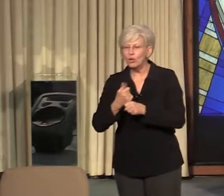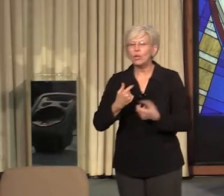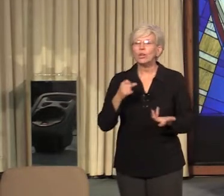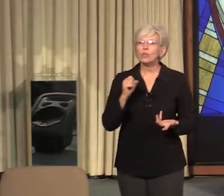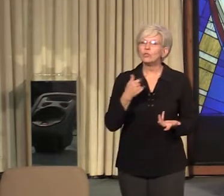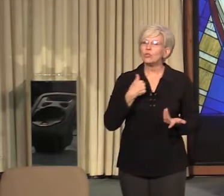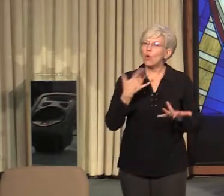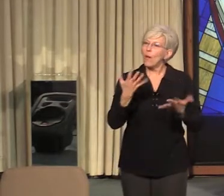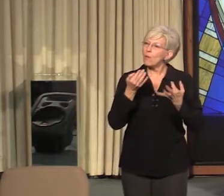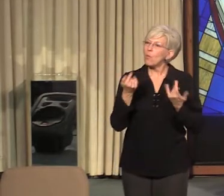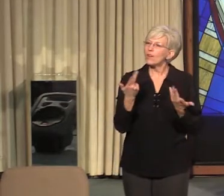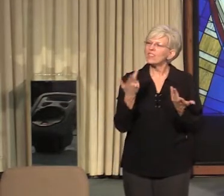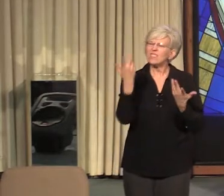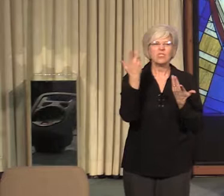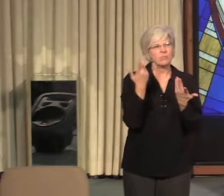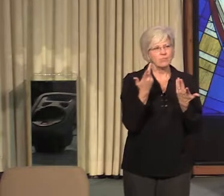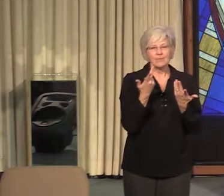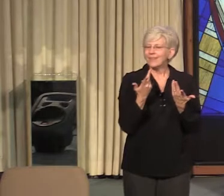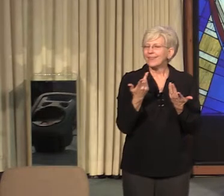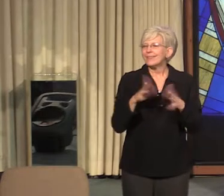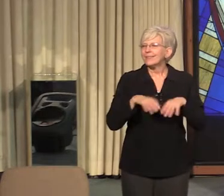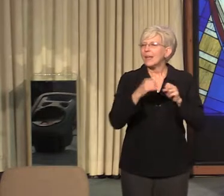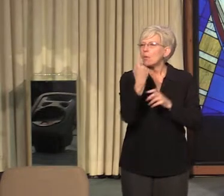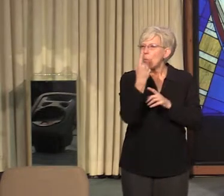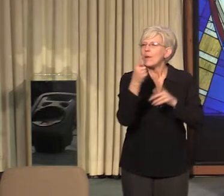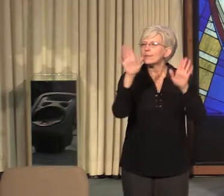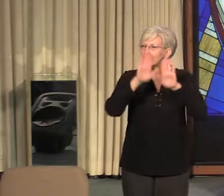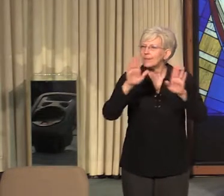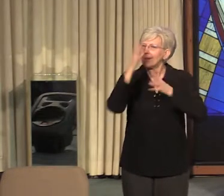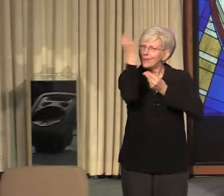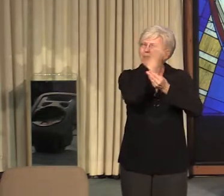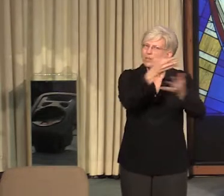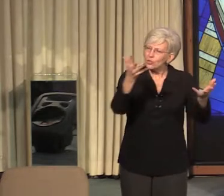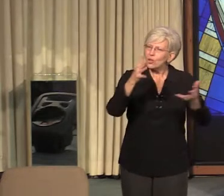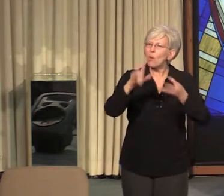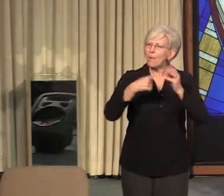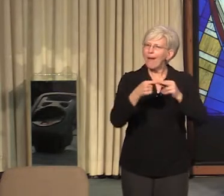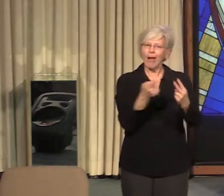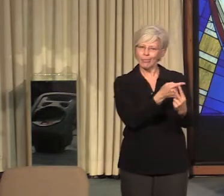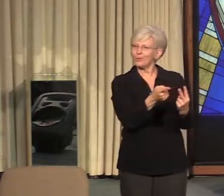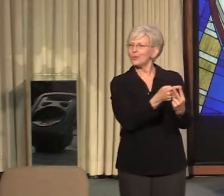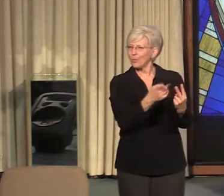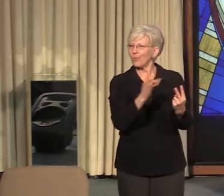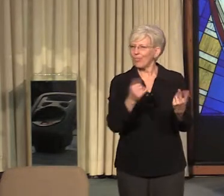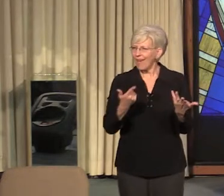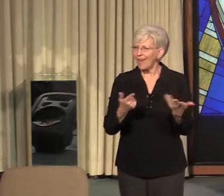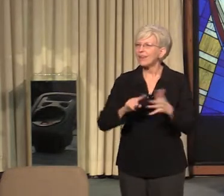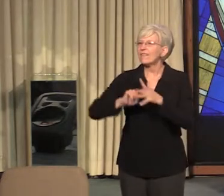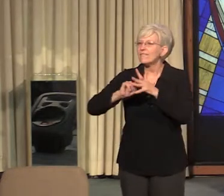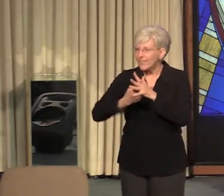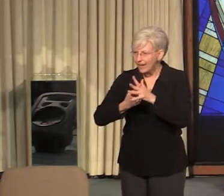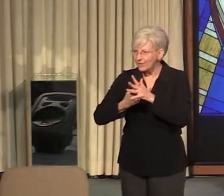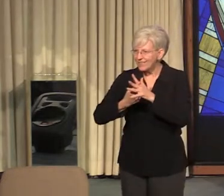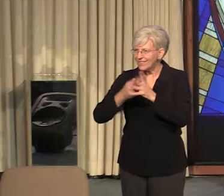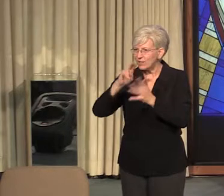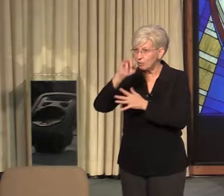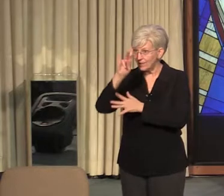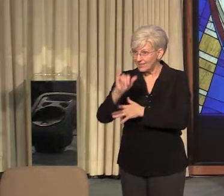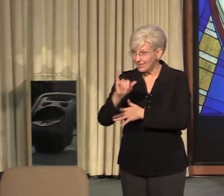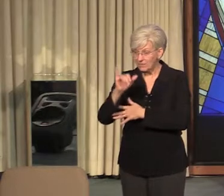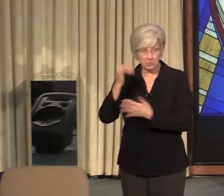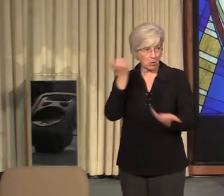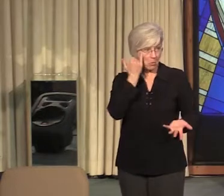you know about the people that founded this thing that we call Unity. So if you were not already aware of it, Unity